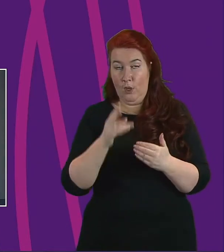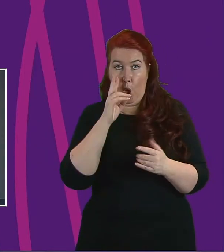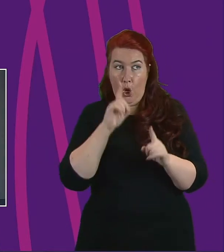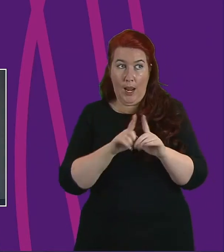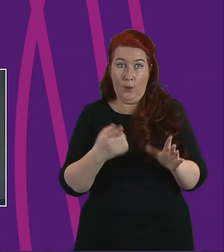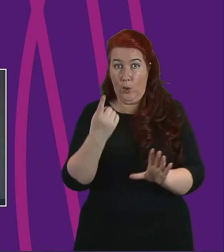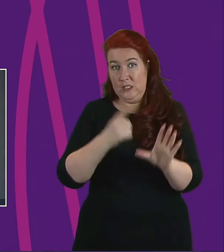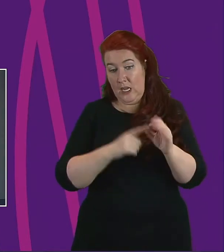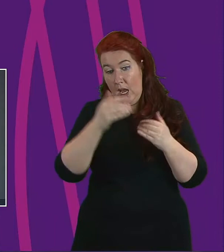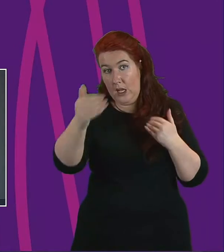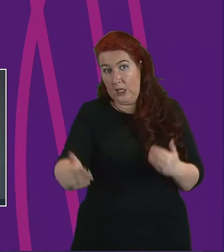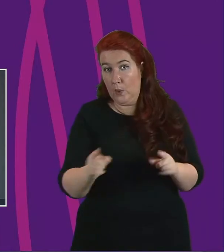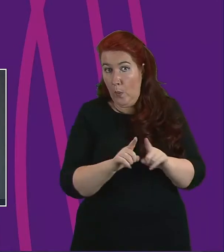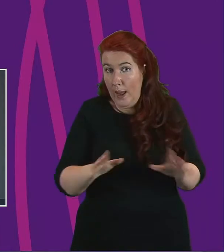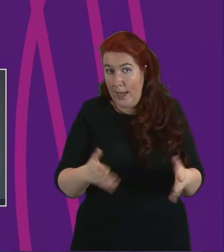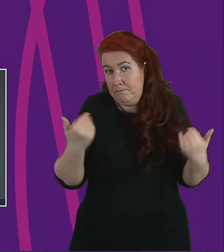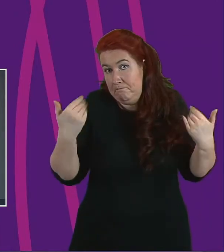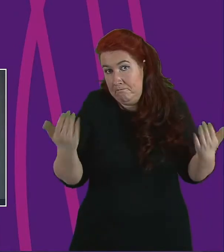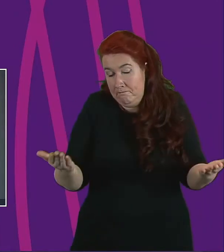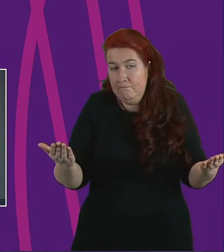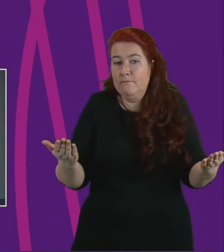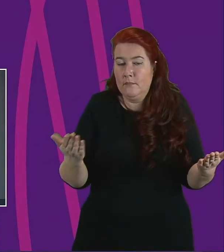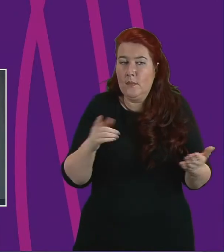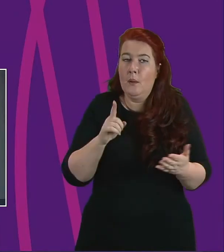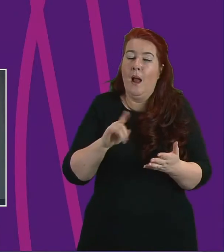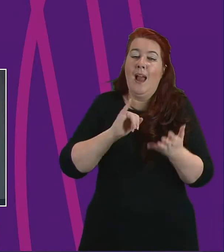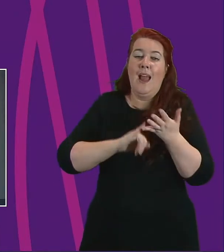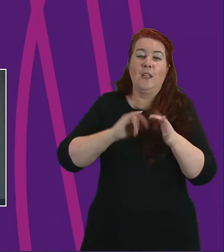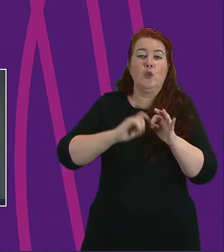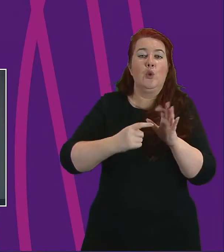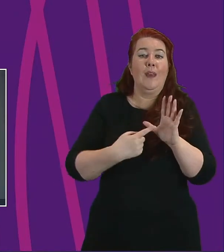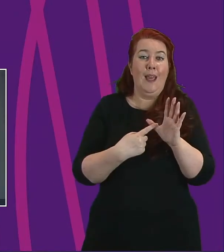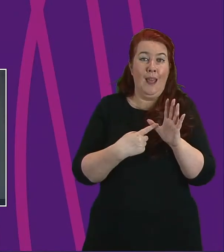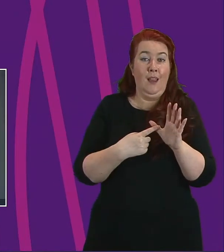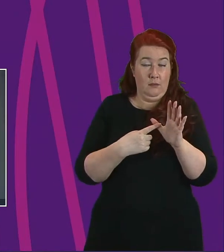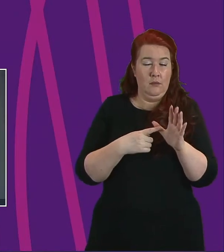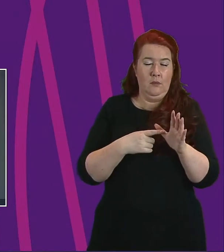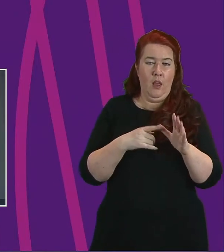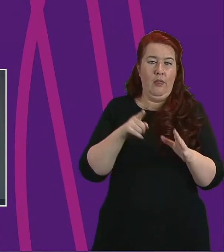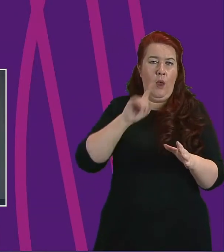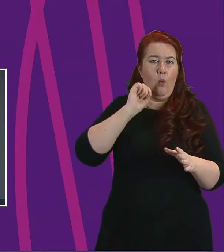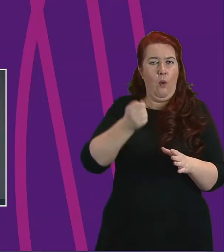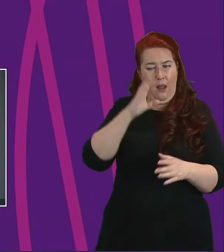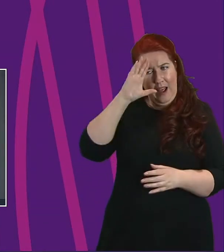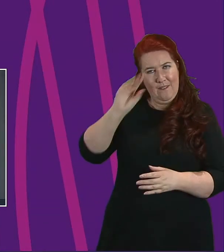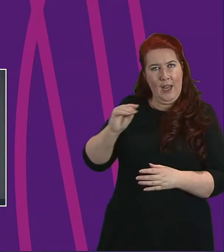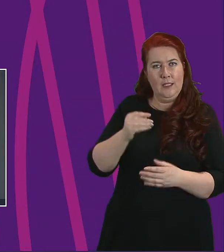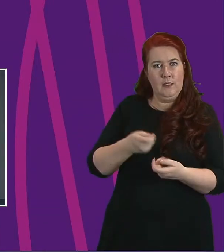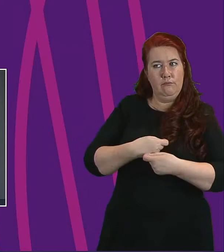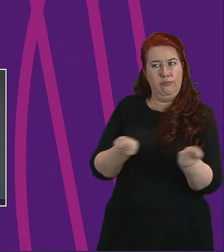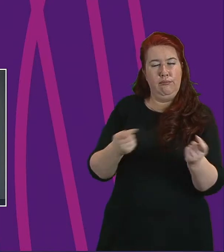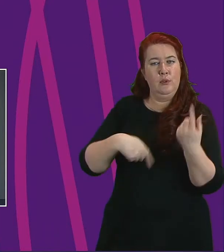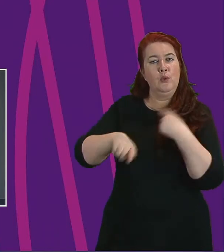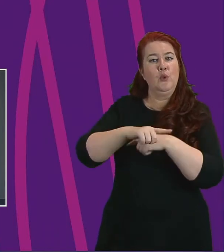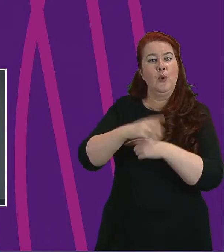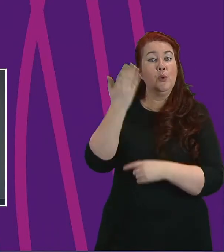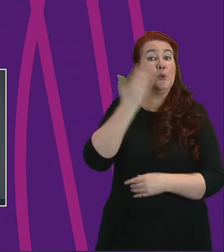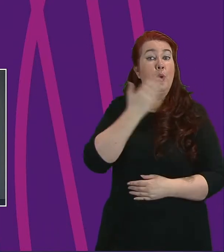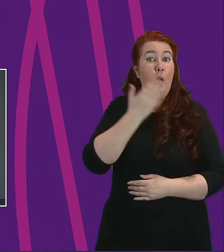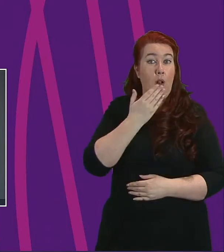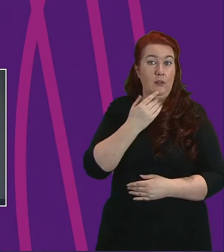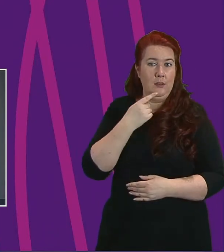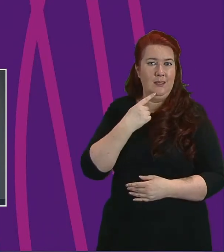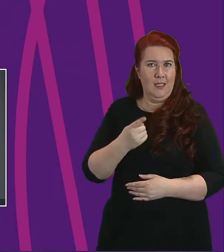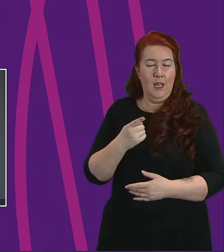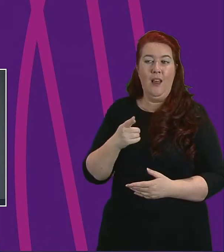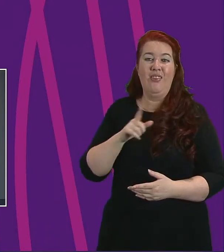months. So the Scottish Qualifications Authority will give advice to schools about the importance of capturing evidence